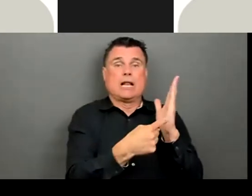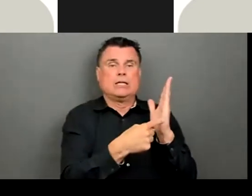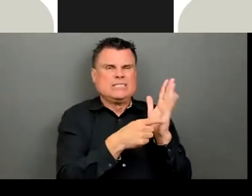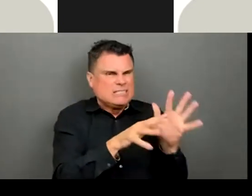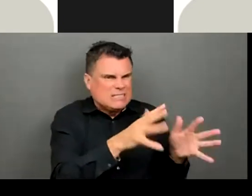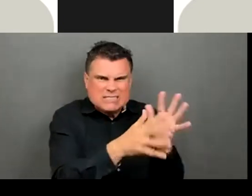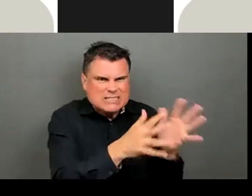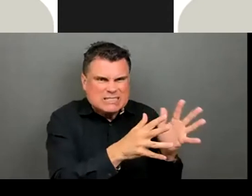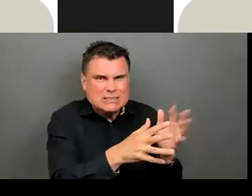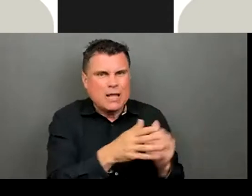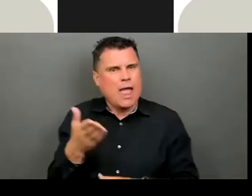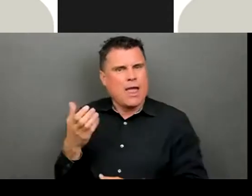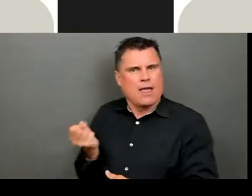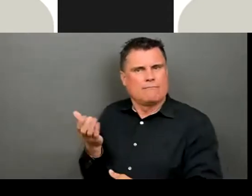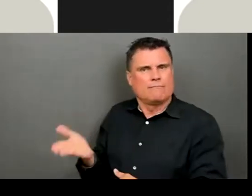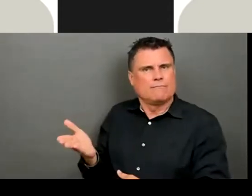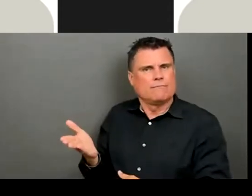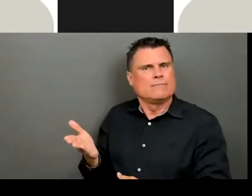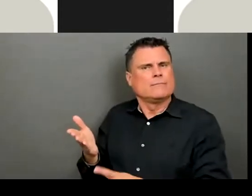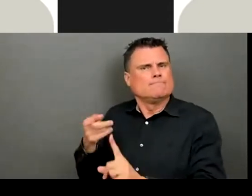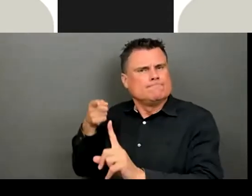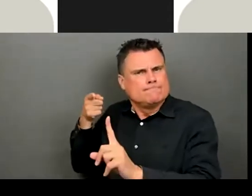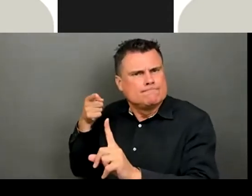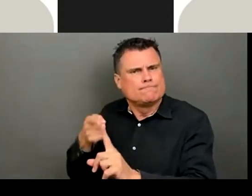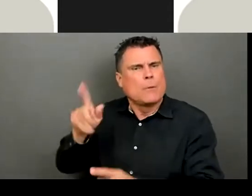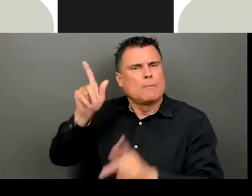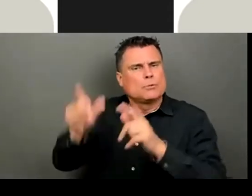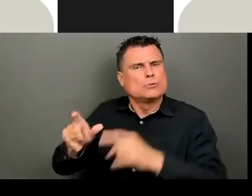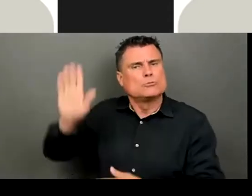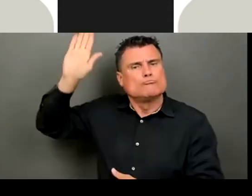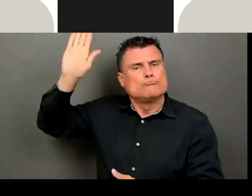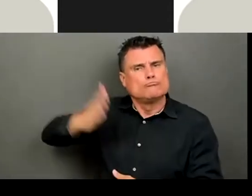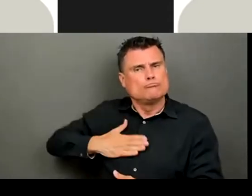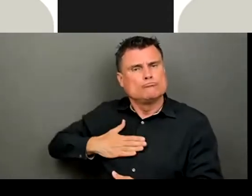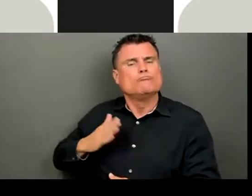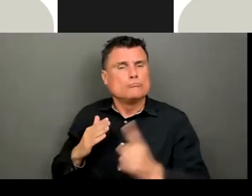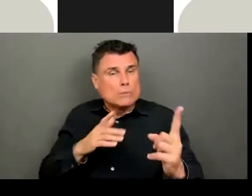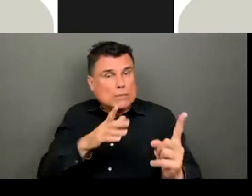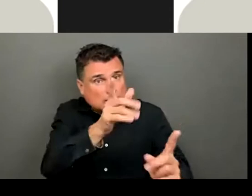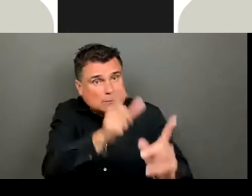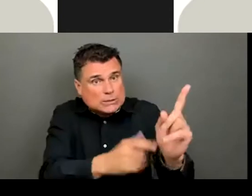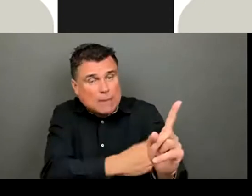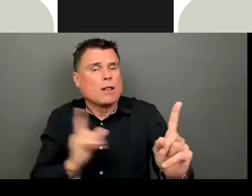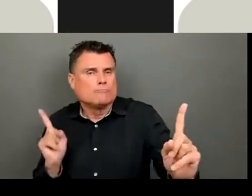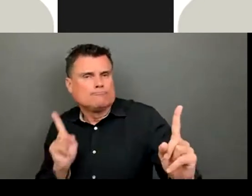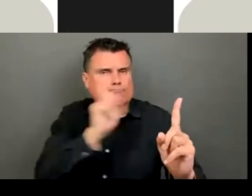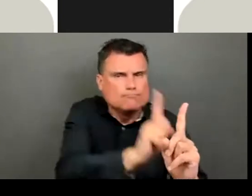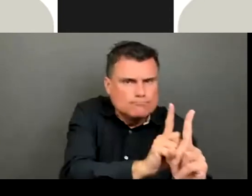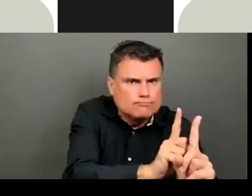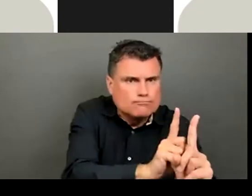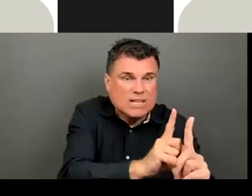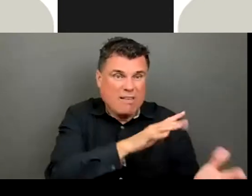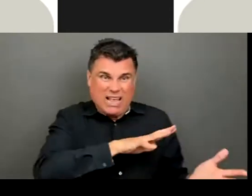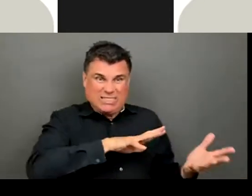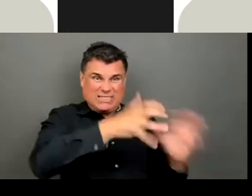dedicated volunteers and other community people can directly support to that situation, even persons